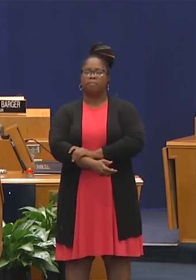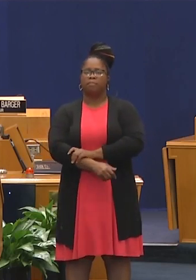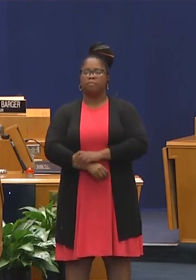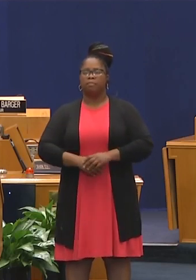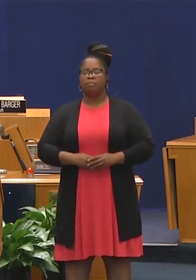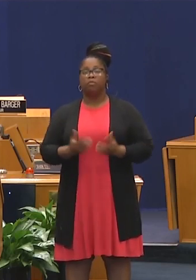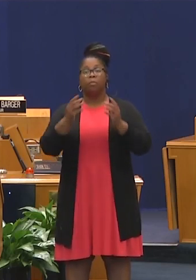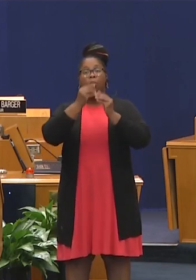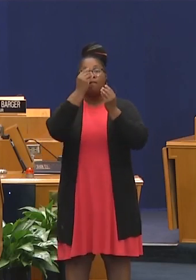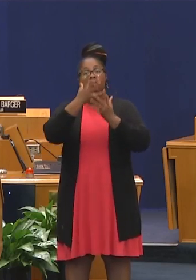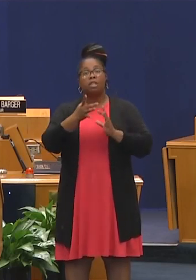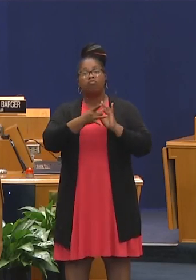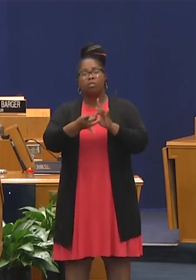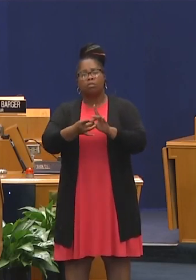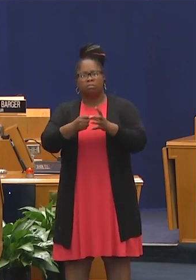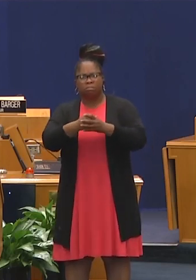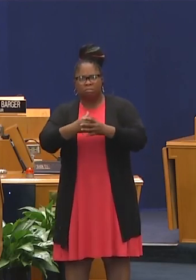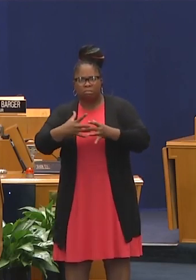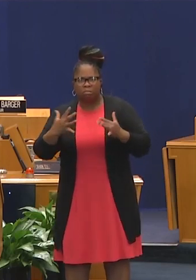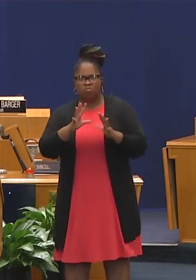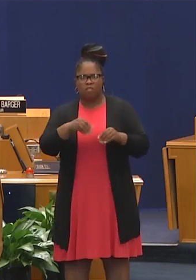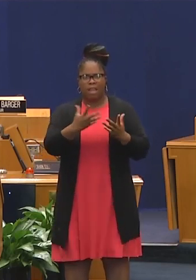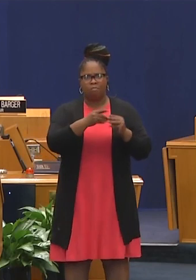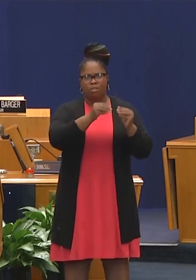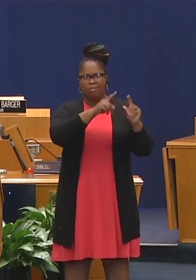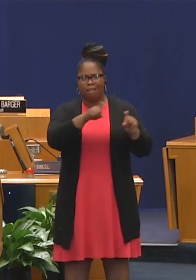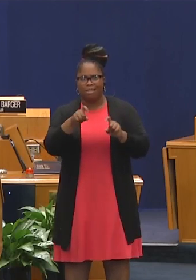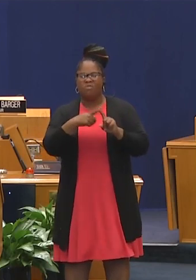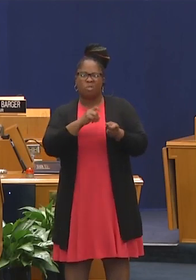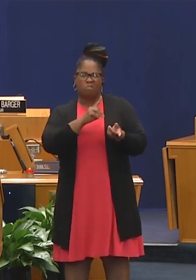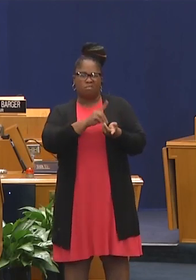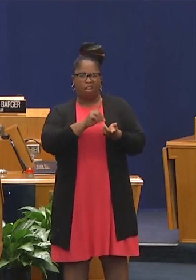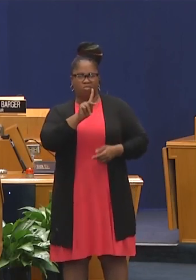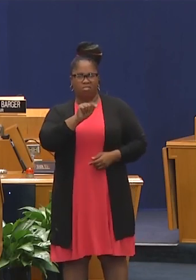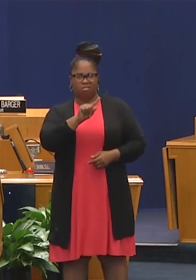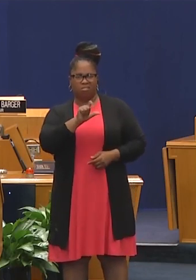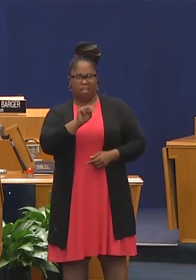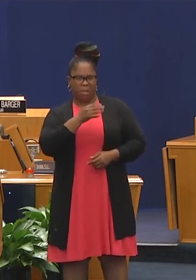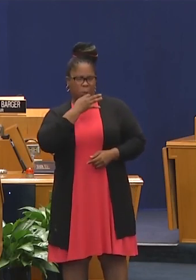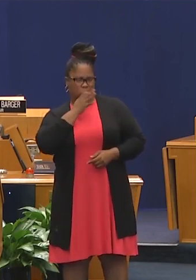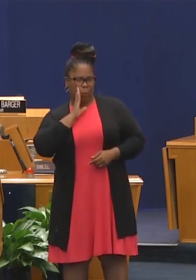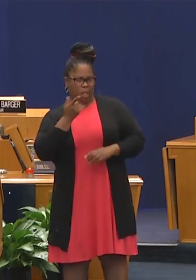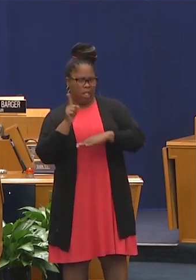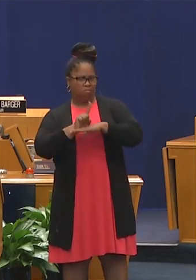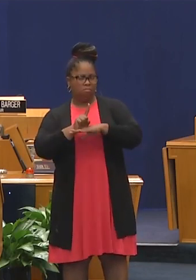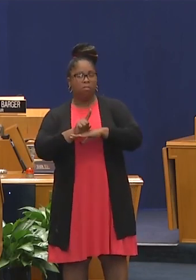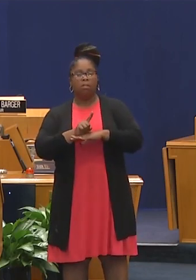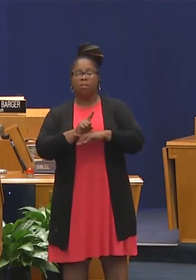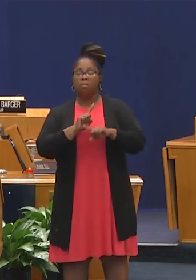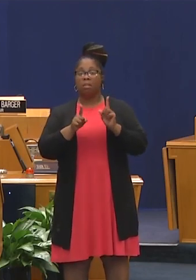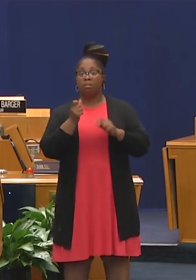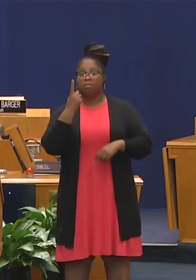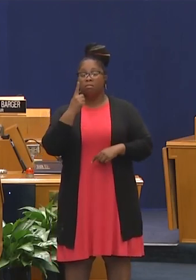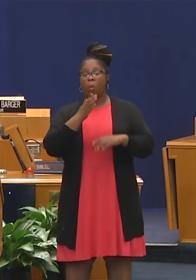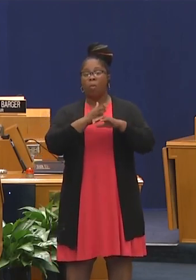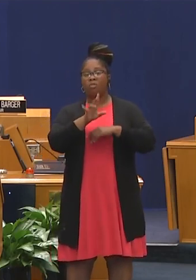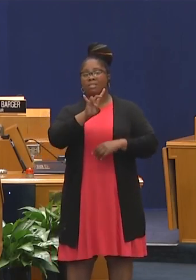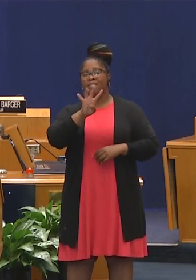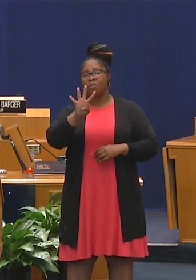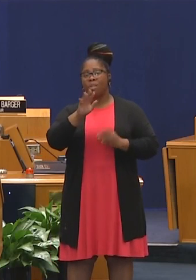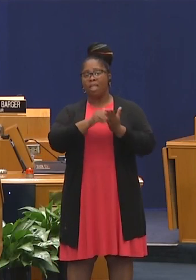expansion of all of our testing capabilities in the county from Dr. Kazan in a moment, but in summary, over 74,000